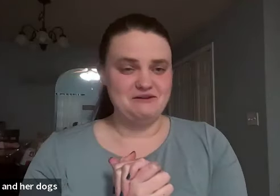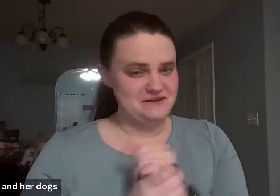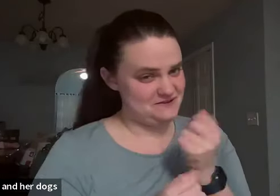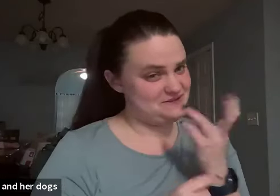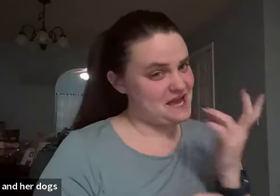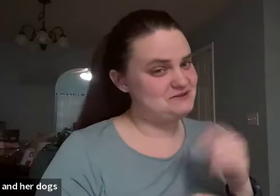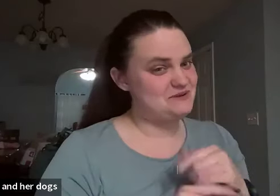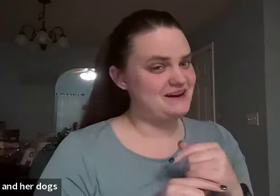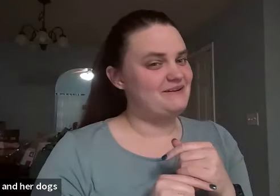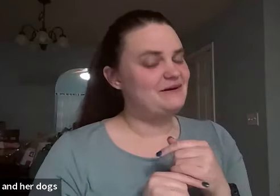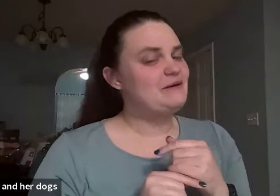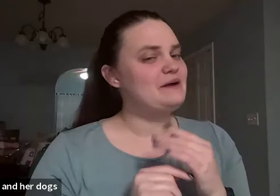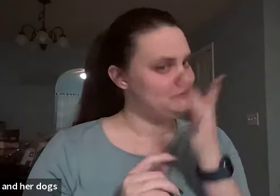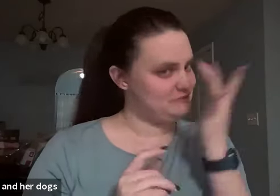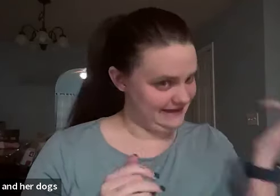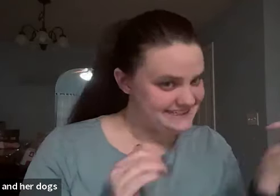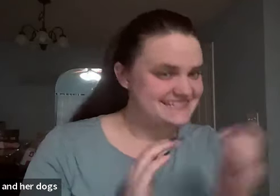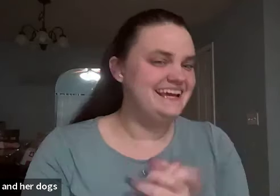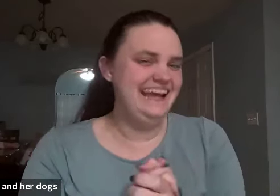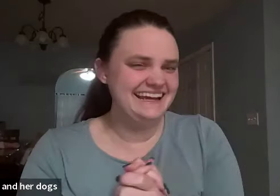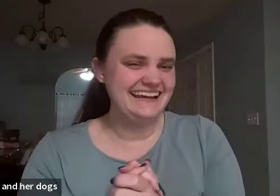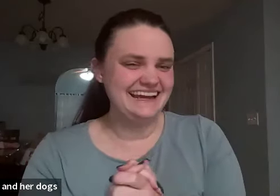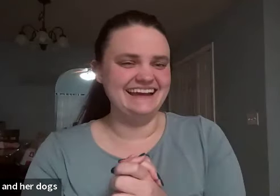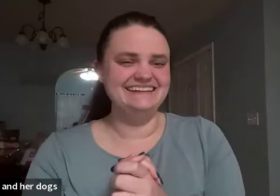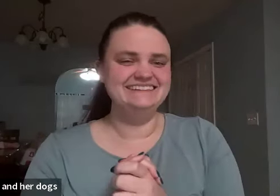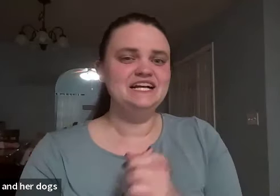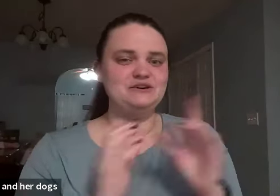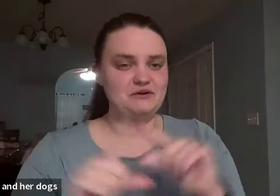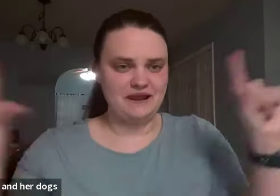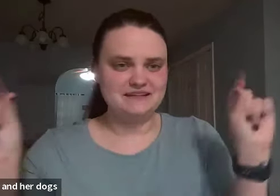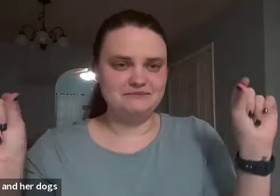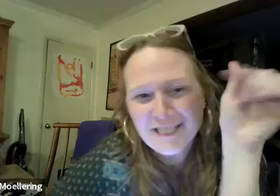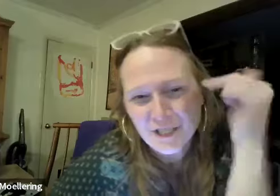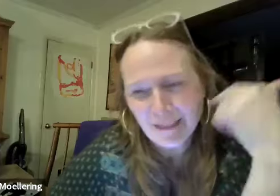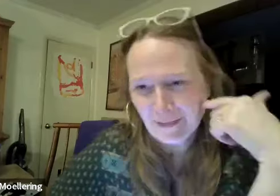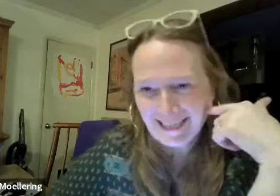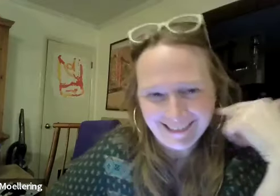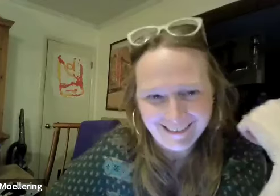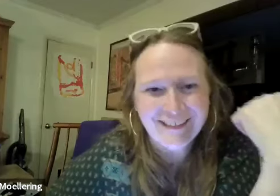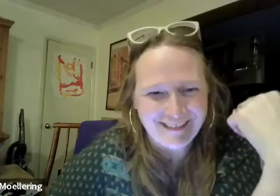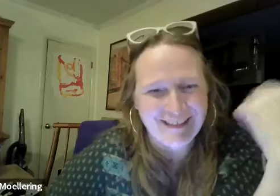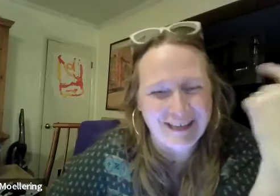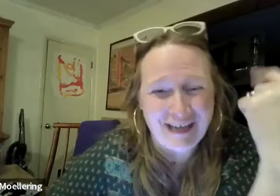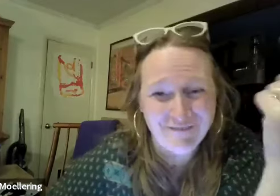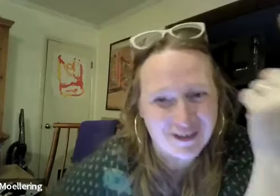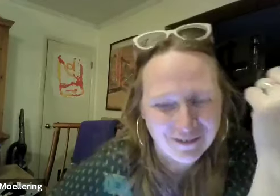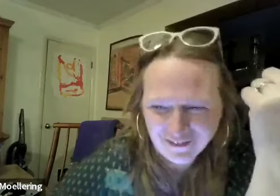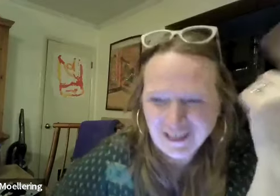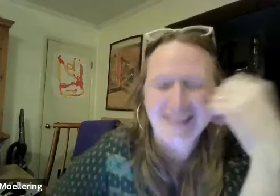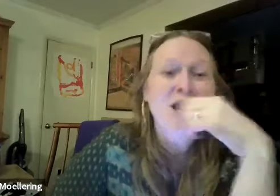have been a few times where we will forget and you'll get the And by random. we, she means me. Like, We I totally forgot.